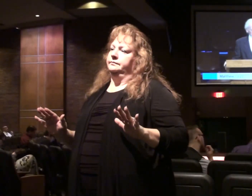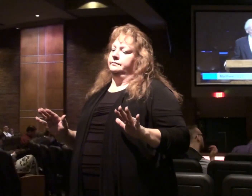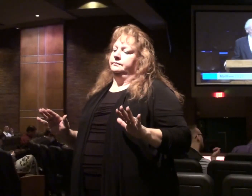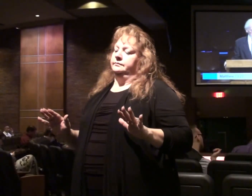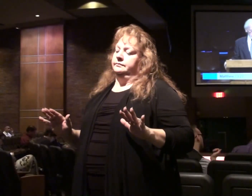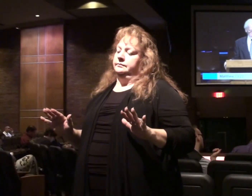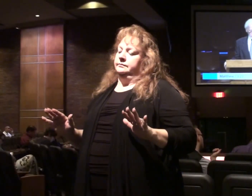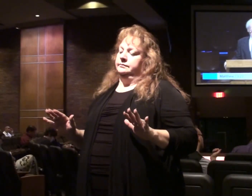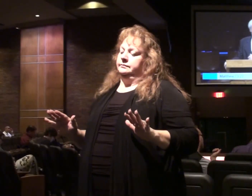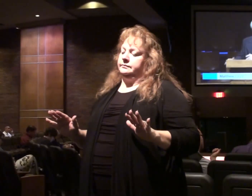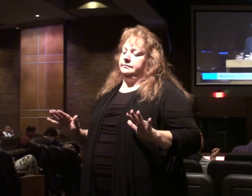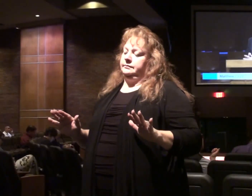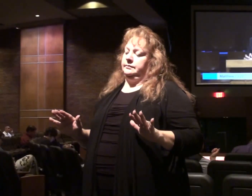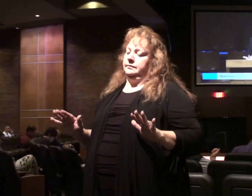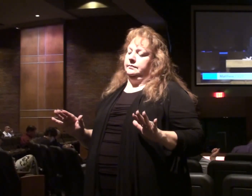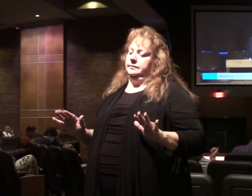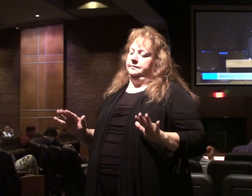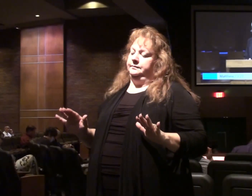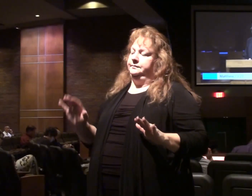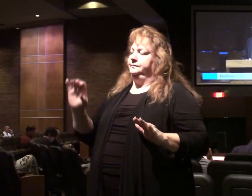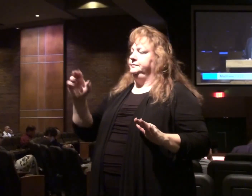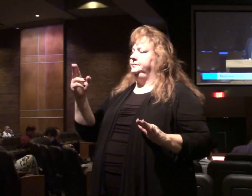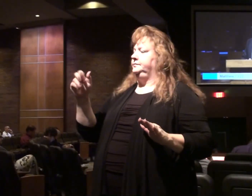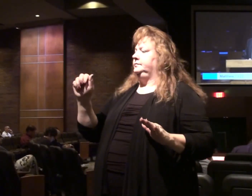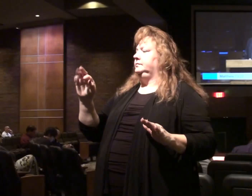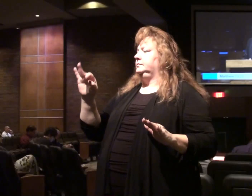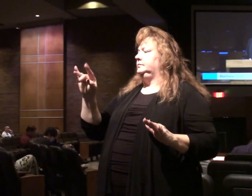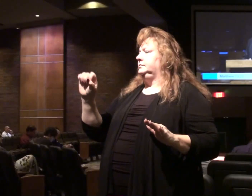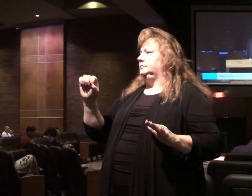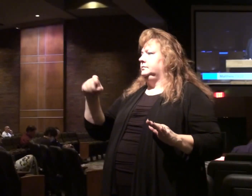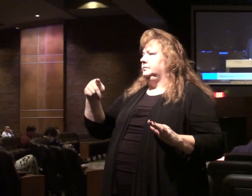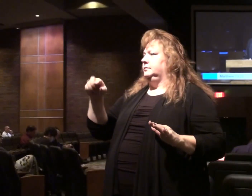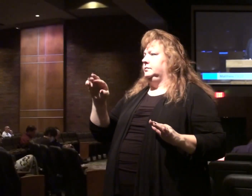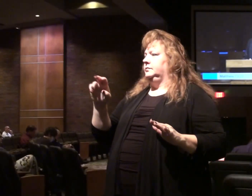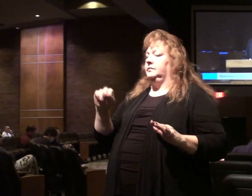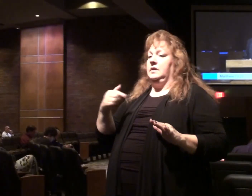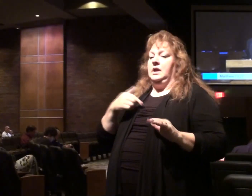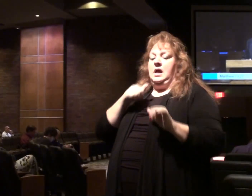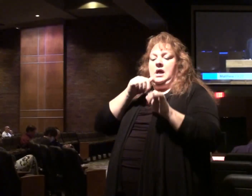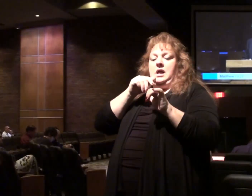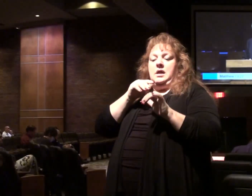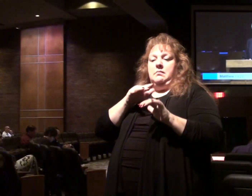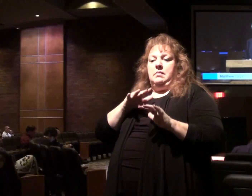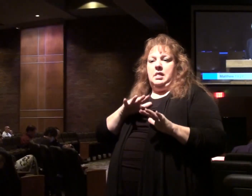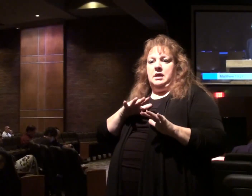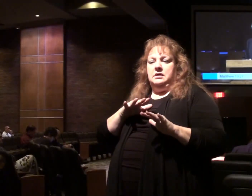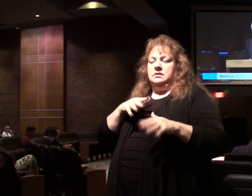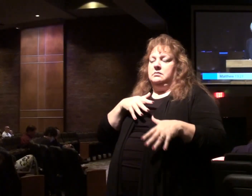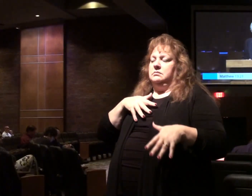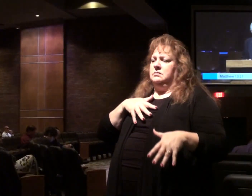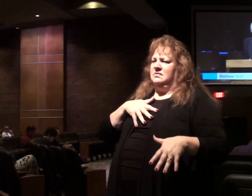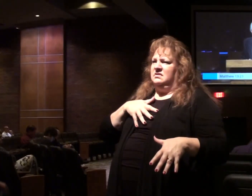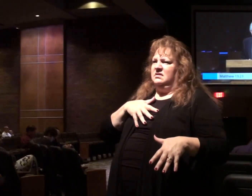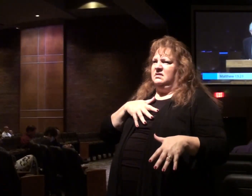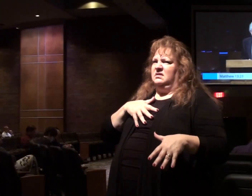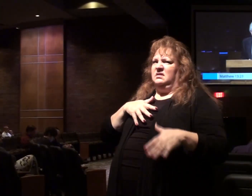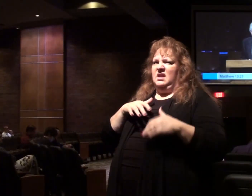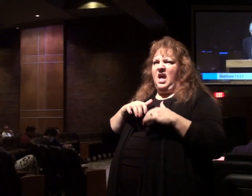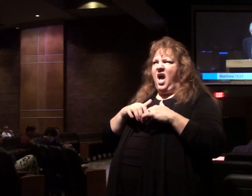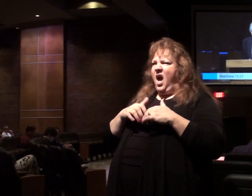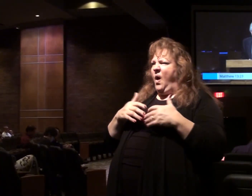You know, I mentioned, quoted Spurgeon earlier. I read Spurgeon, I am blessed and I am discouraged. How did he do